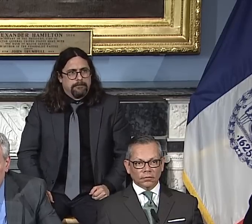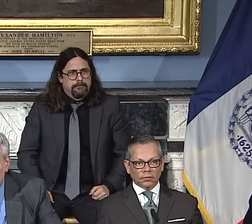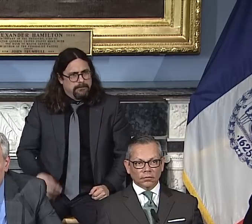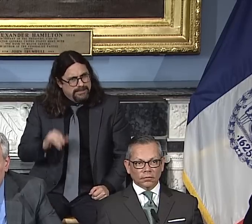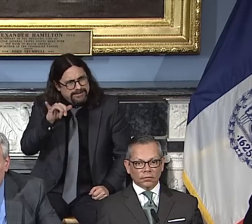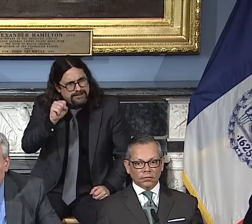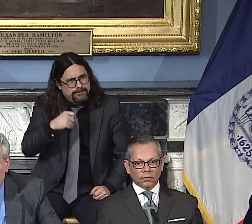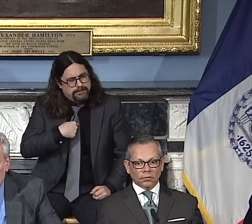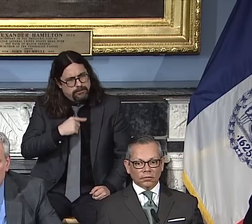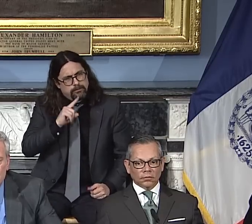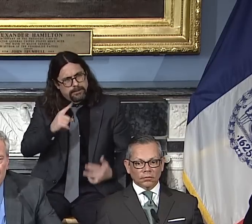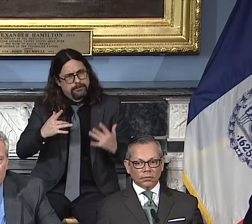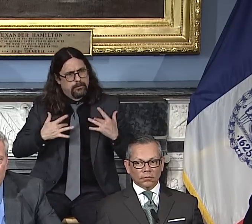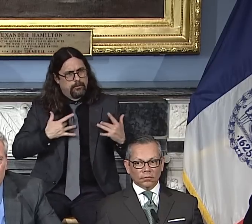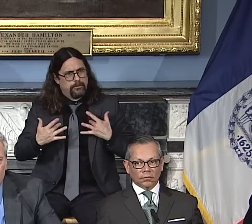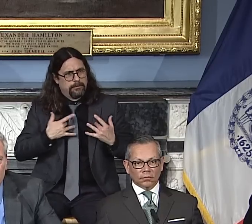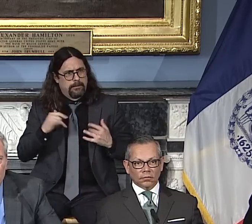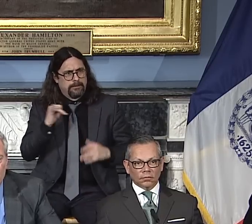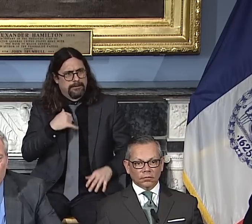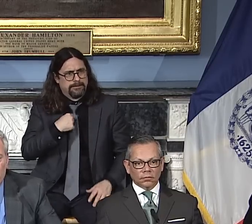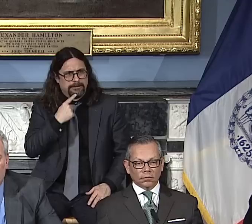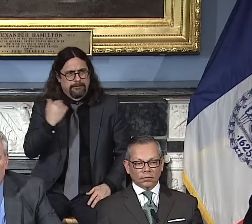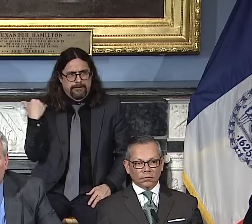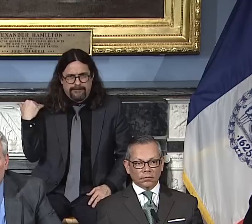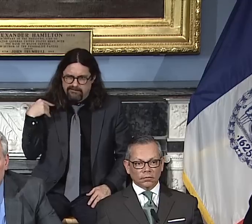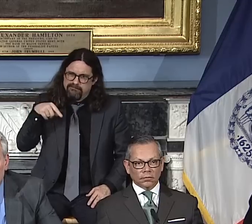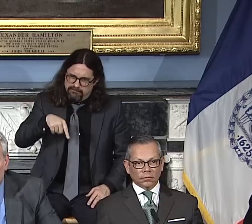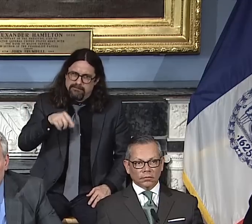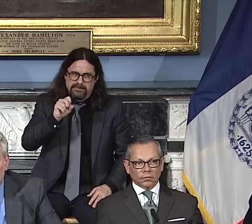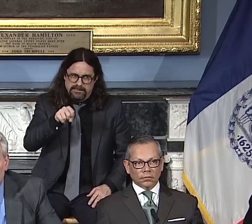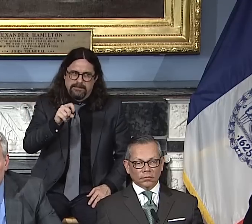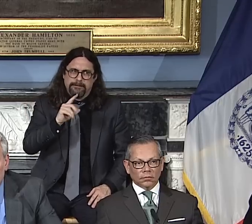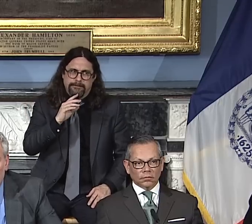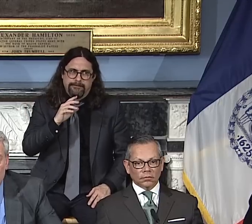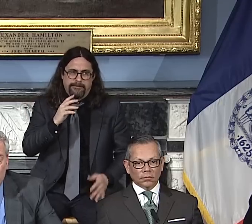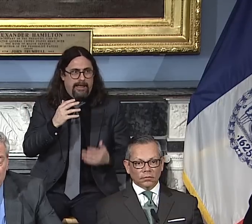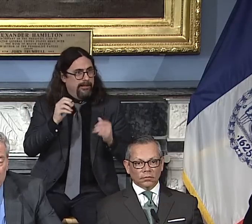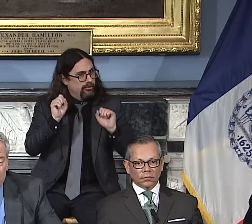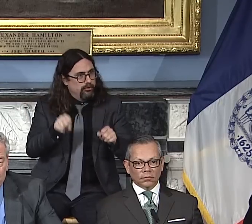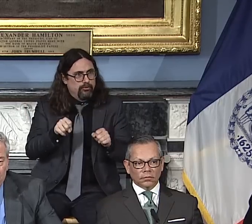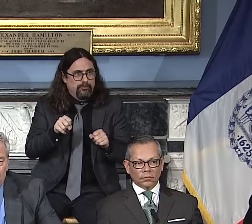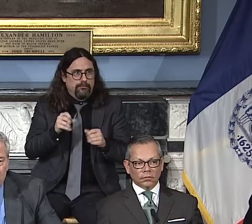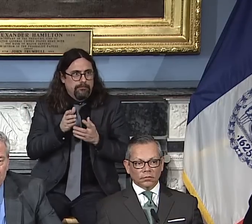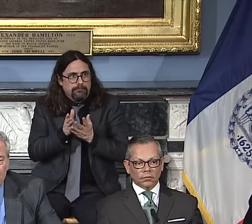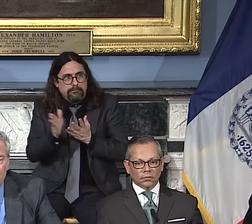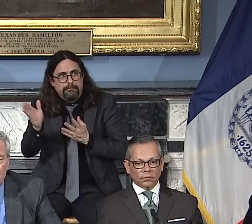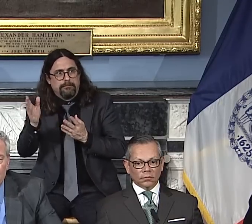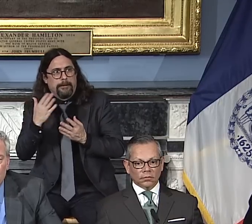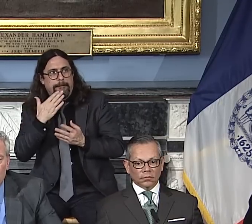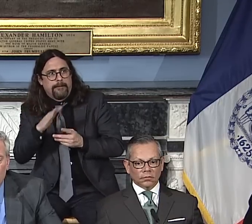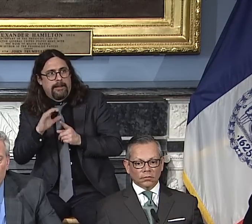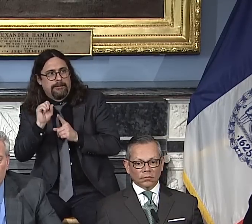there is a bad scenario where folks in leadership